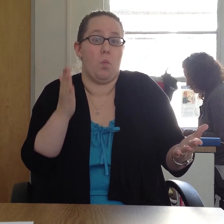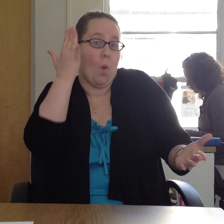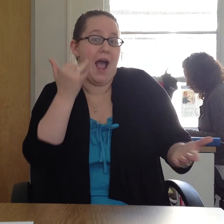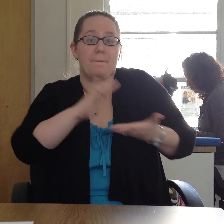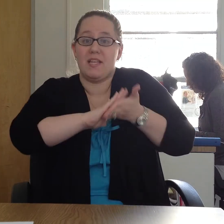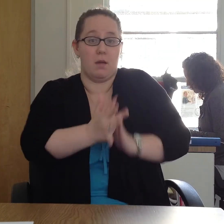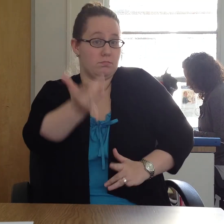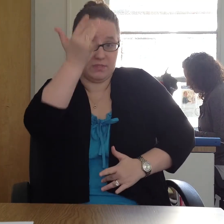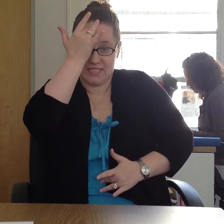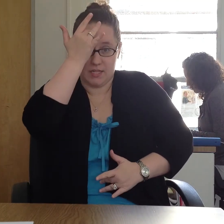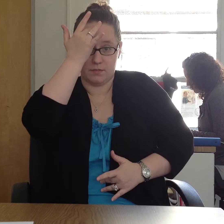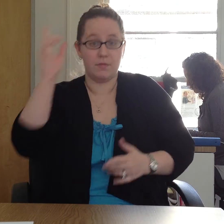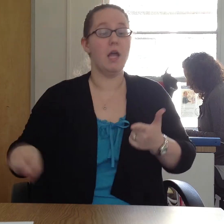Number 2,